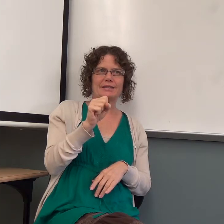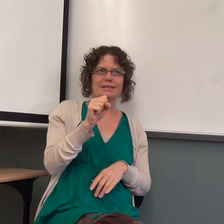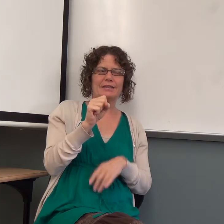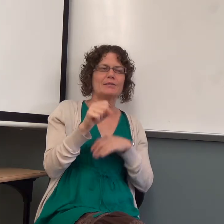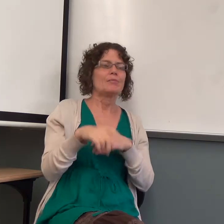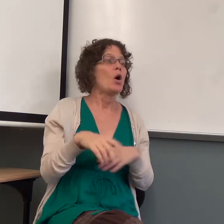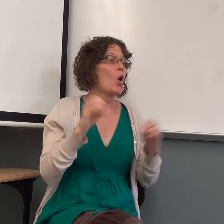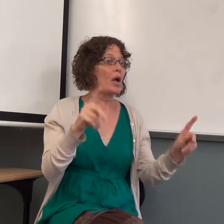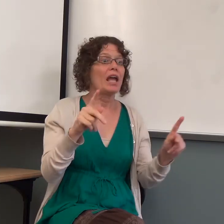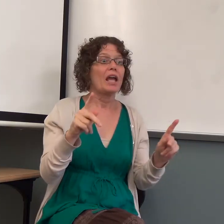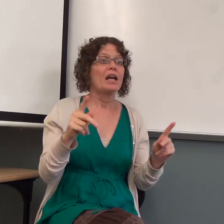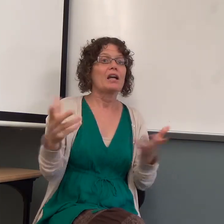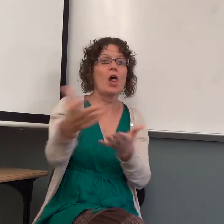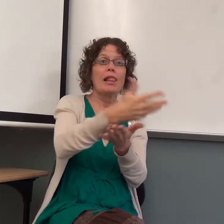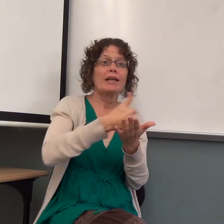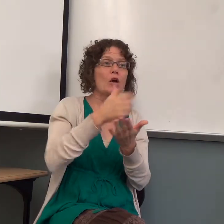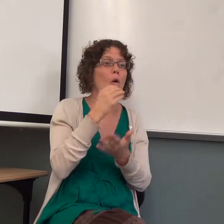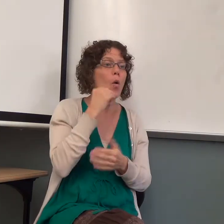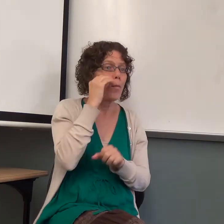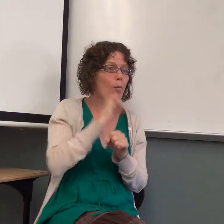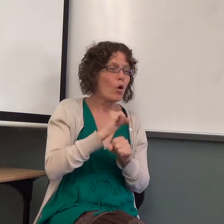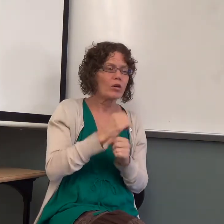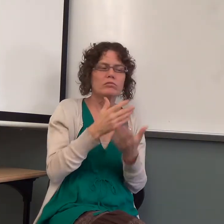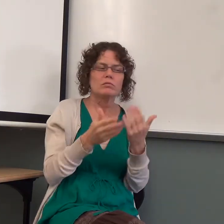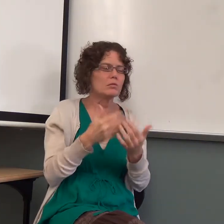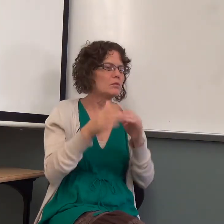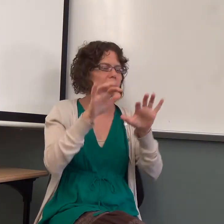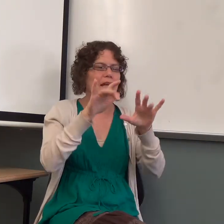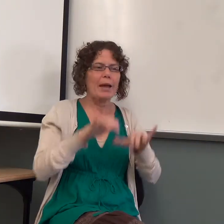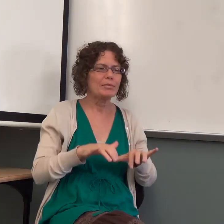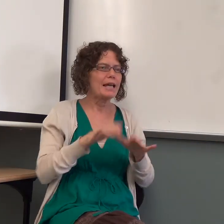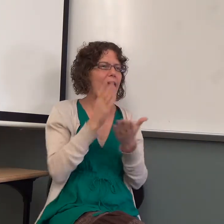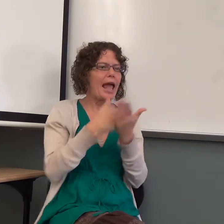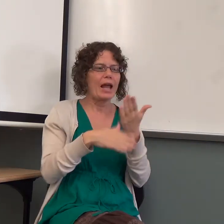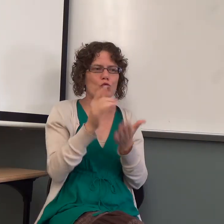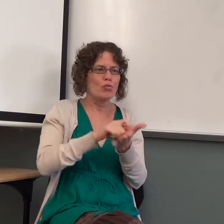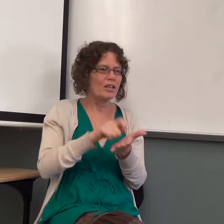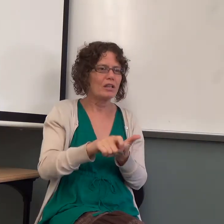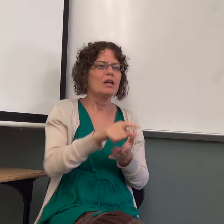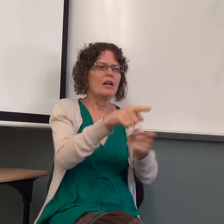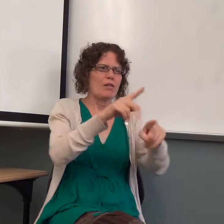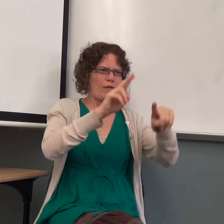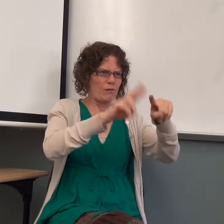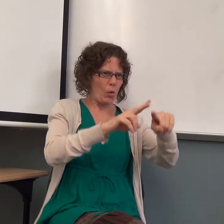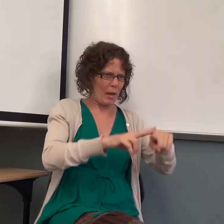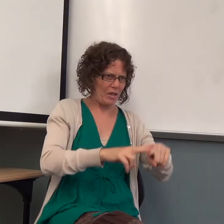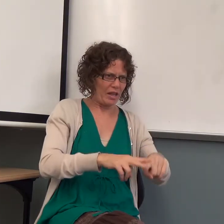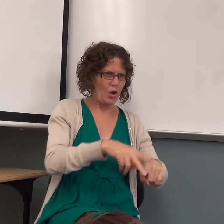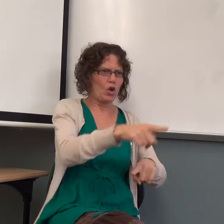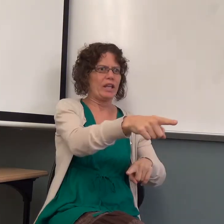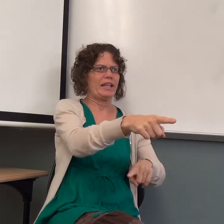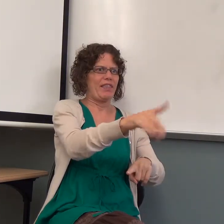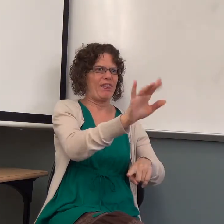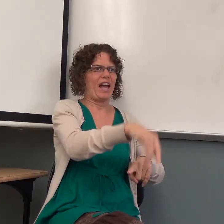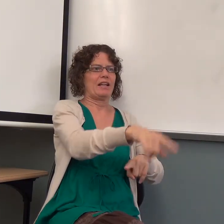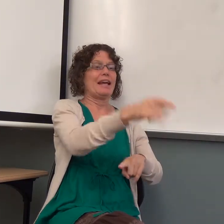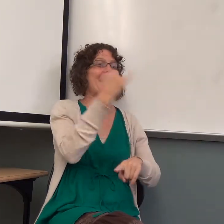be typed, handwritten. I don't want your journals. All I want is the vocabulary. And if you happen to type the assignment